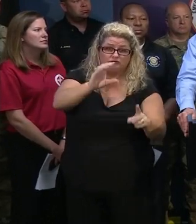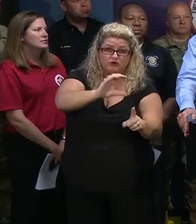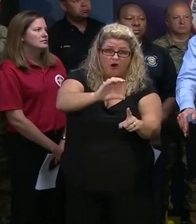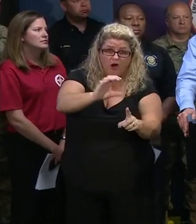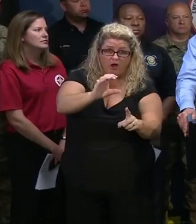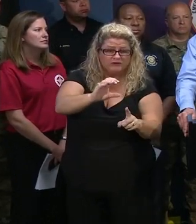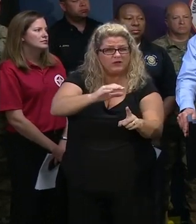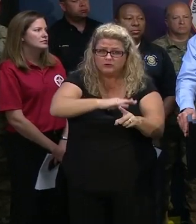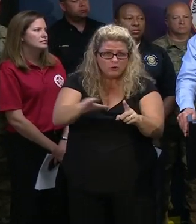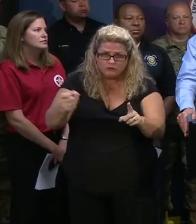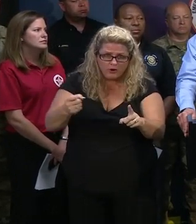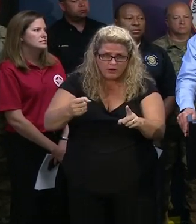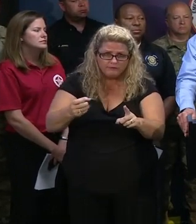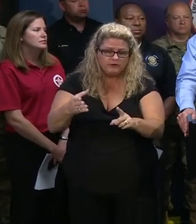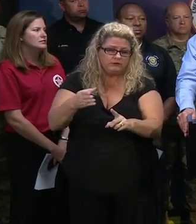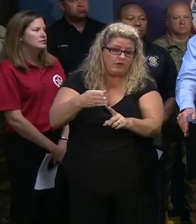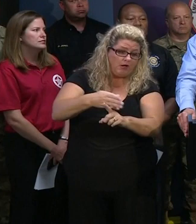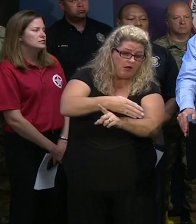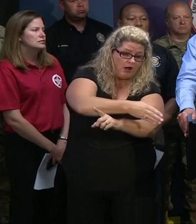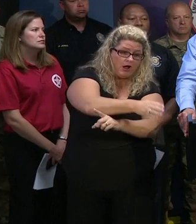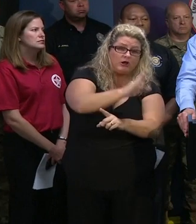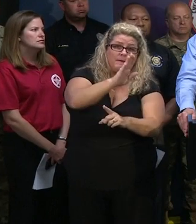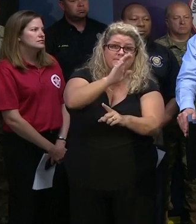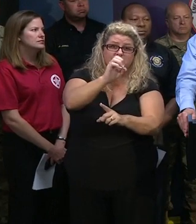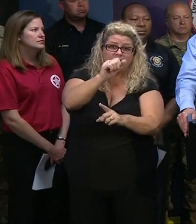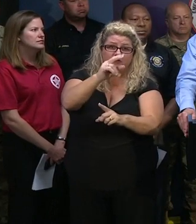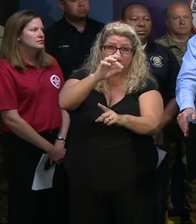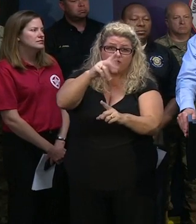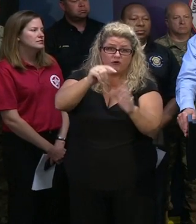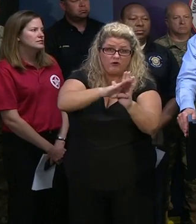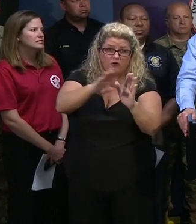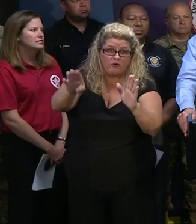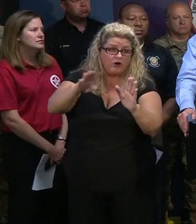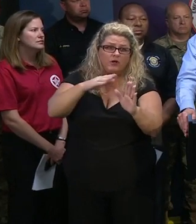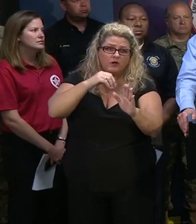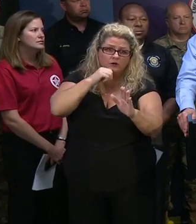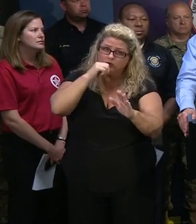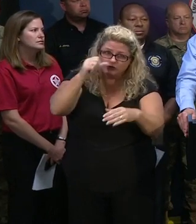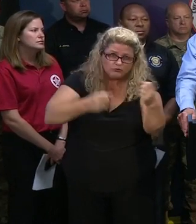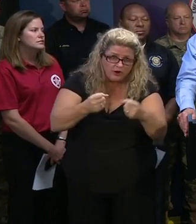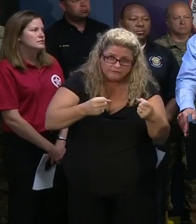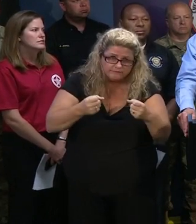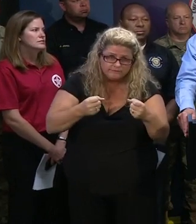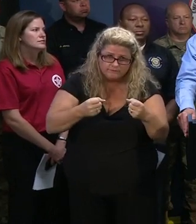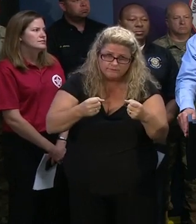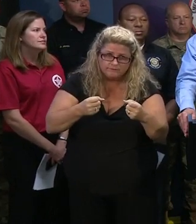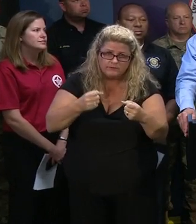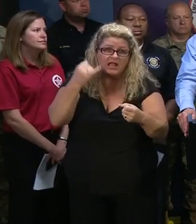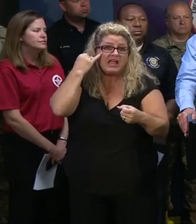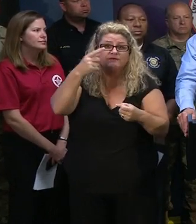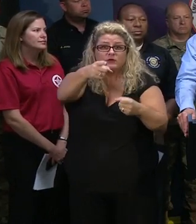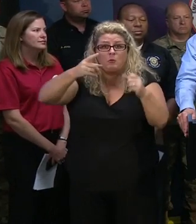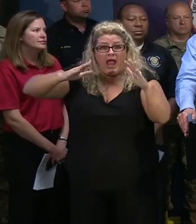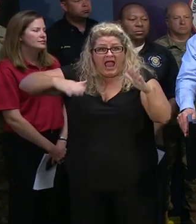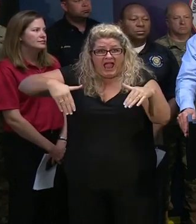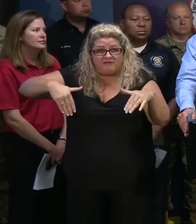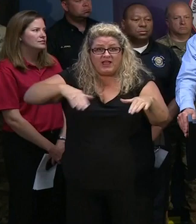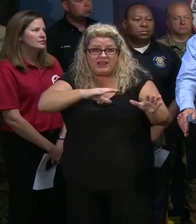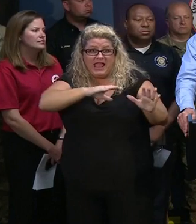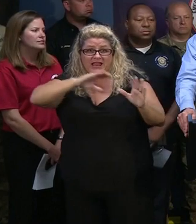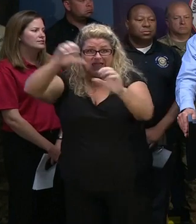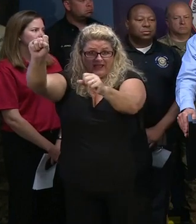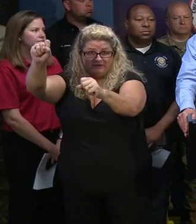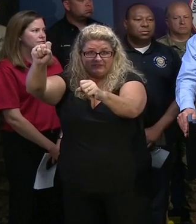tomorrow, you should not be on the road. So if you're going to leave, and you should leave, if you have not left these